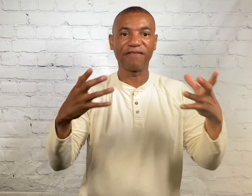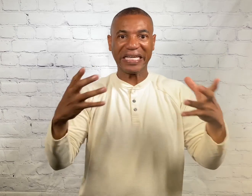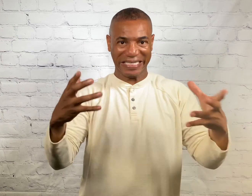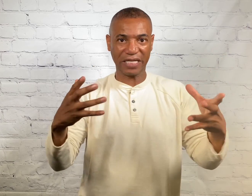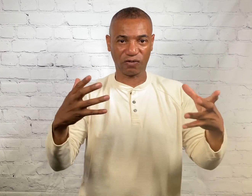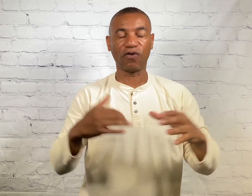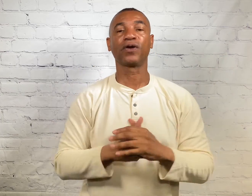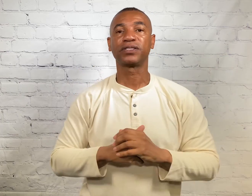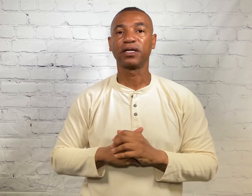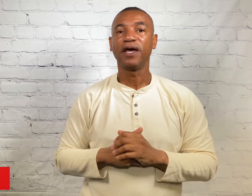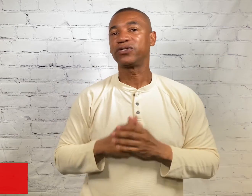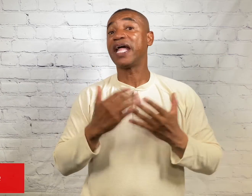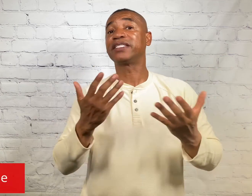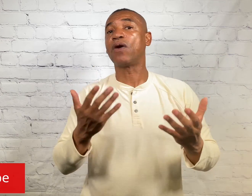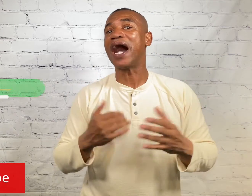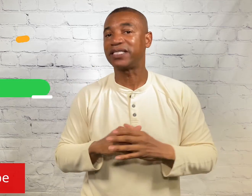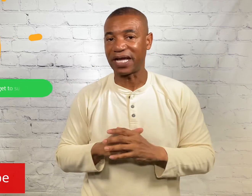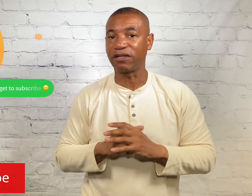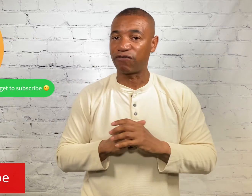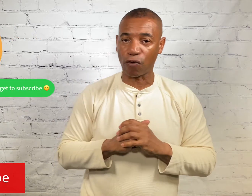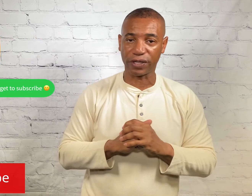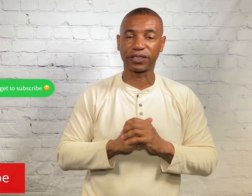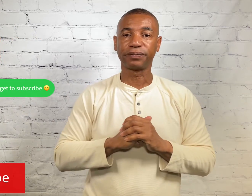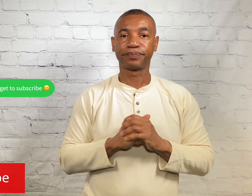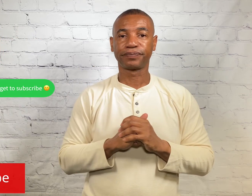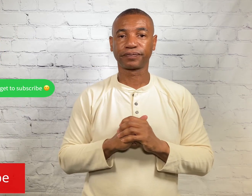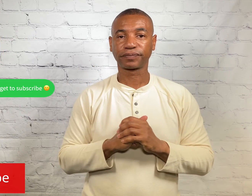heavily dense forest. So that is how I sign forest.